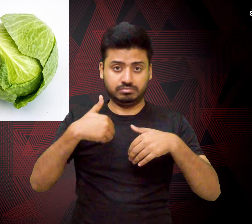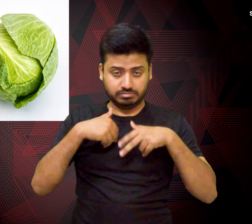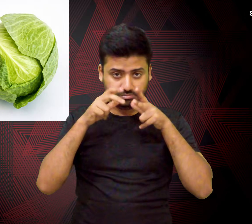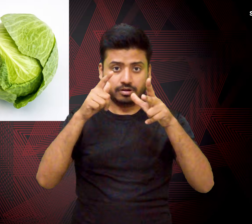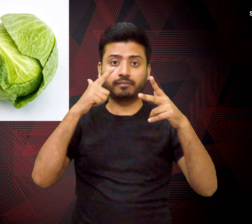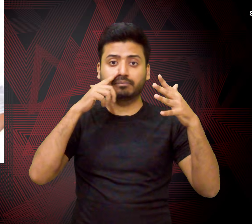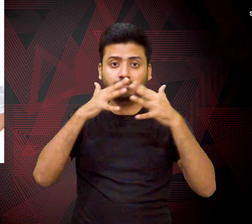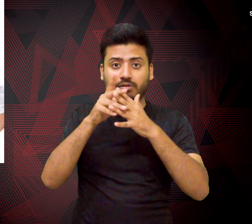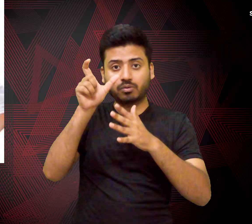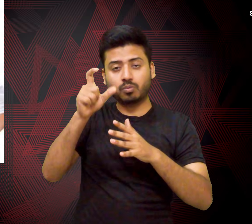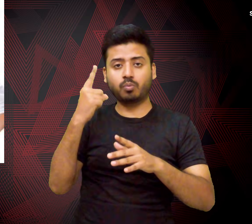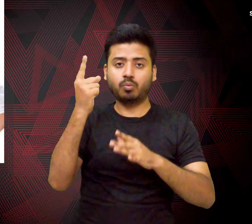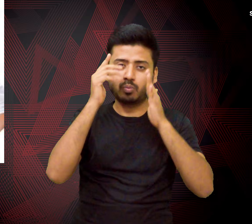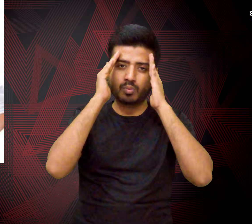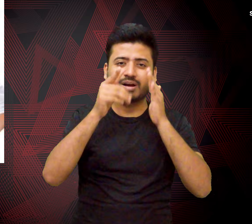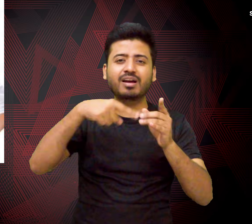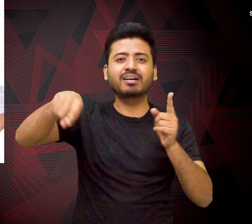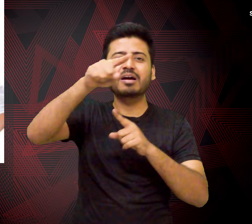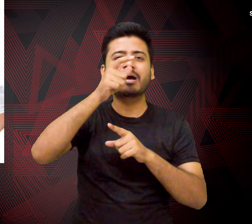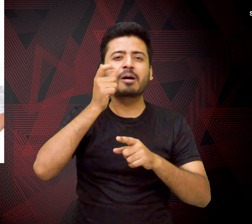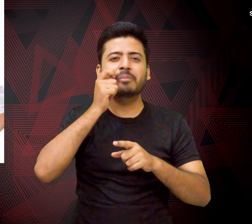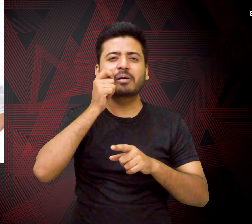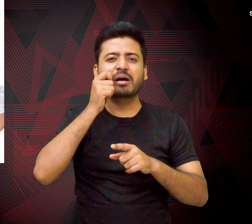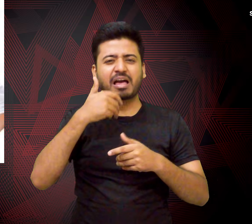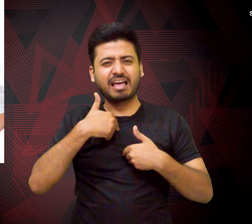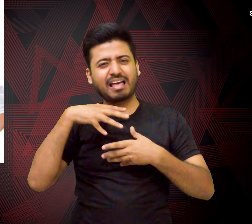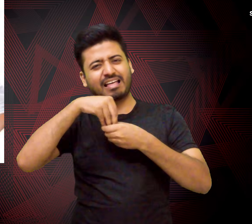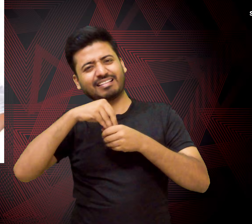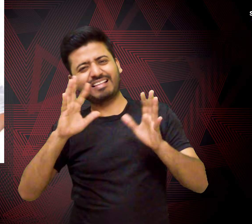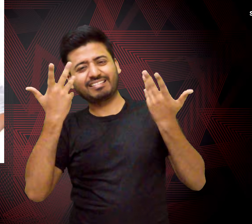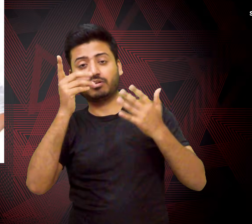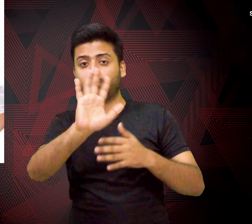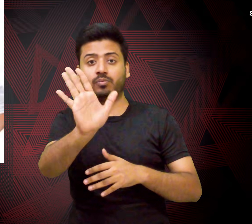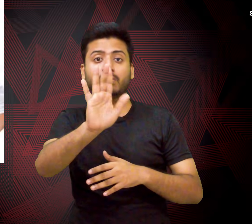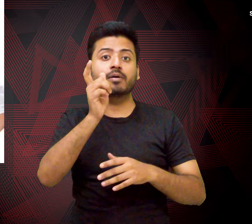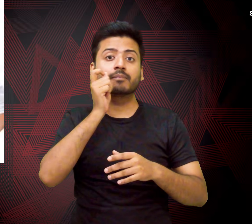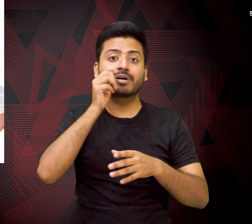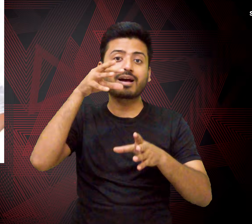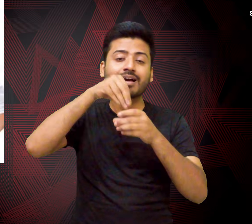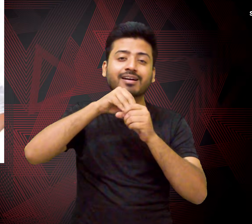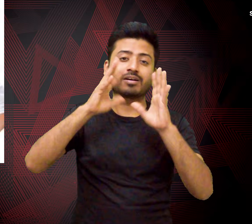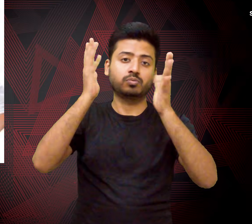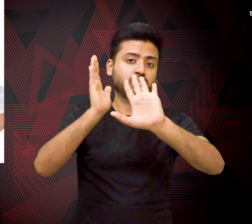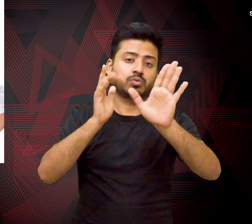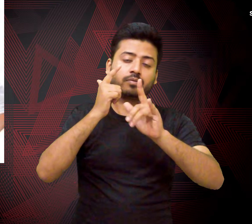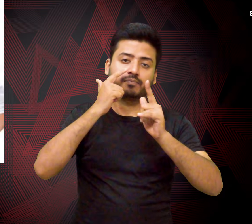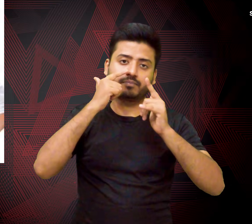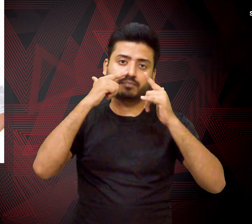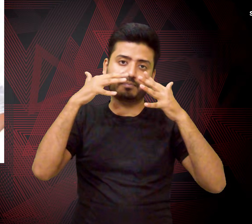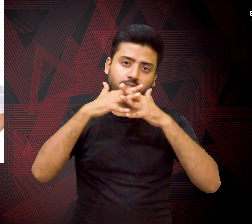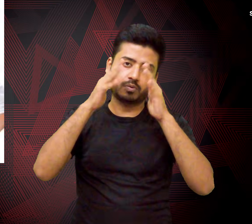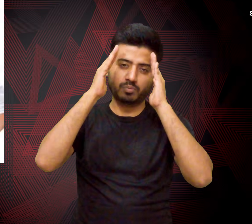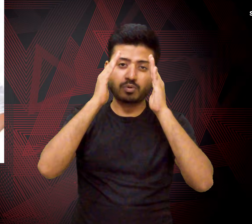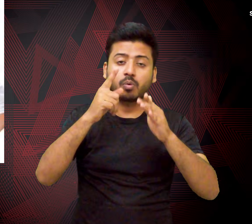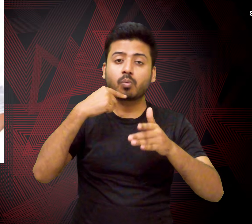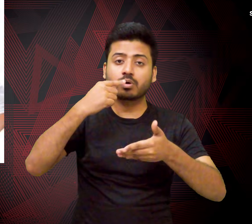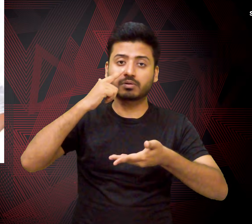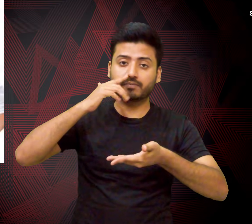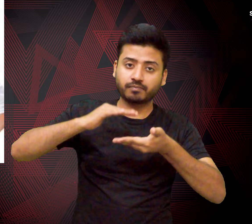to the breasts is a safe, inexpensive, and effective home remedy to reduce discomfort associated with breast engorgement, swelling,